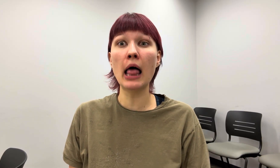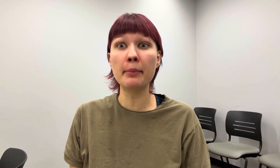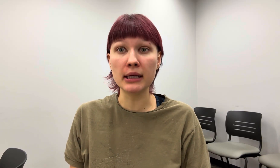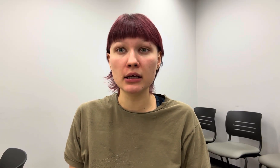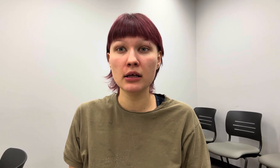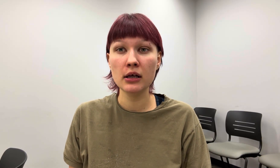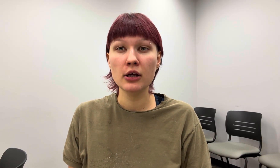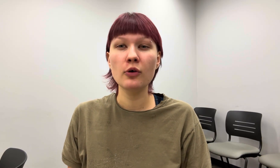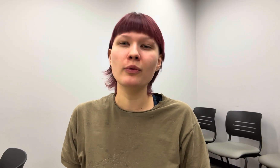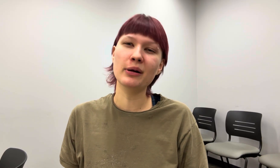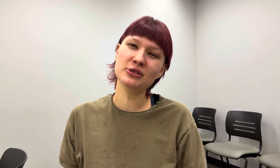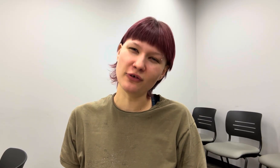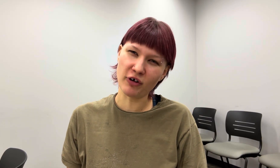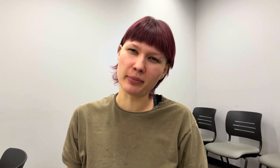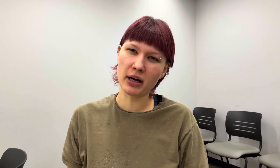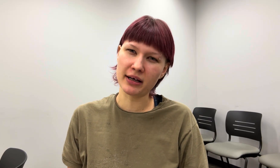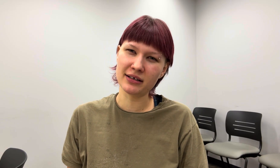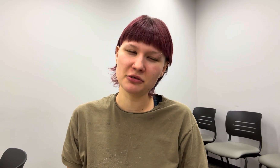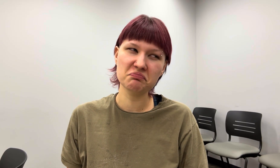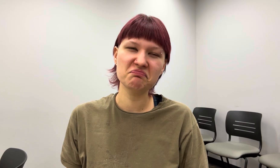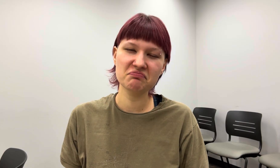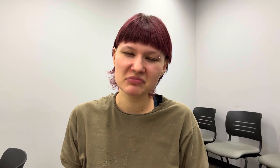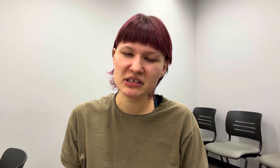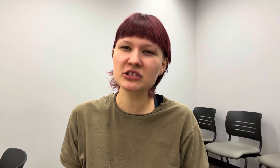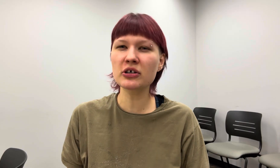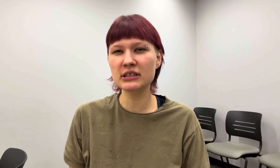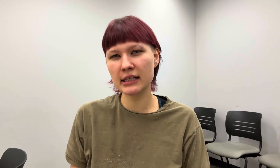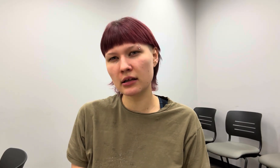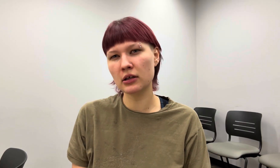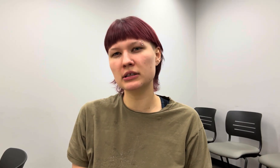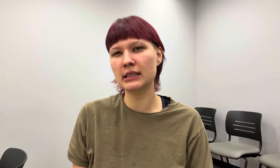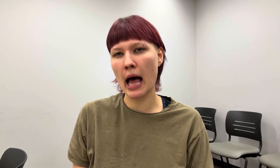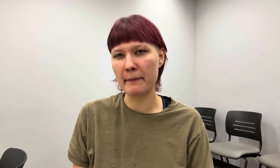sloppy when I'm too far behind. It starts to get a little sloppy.